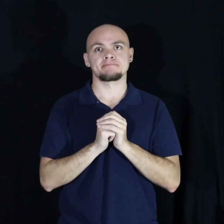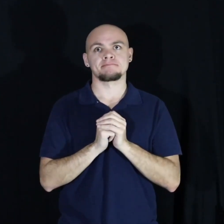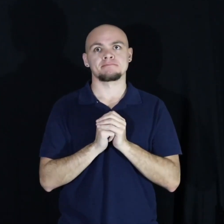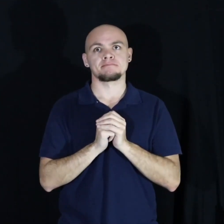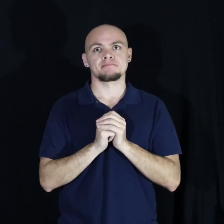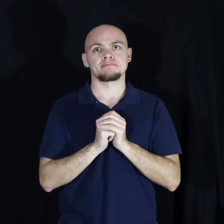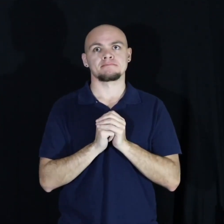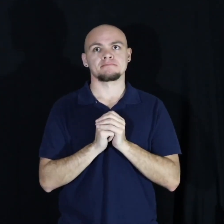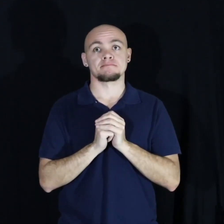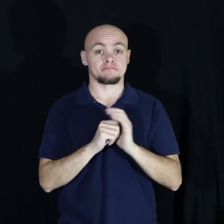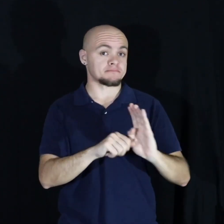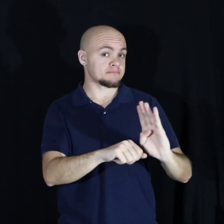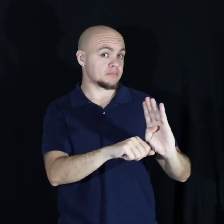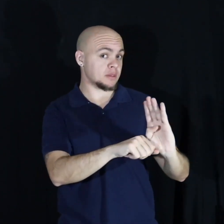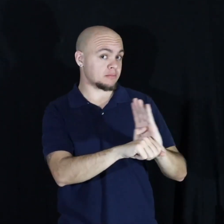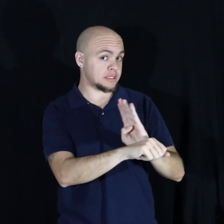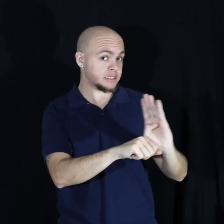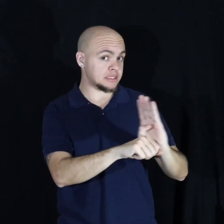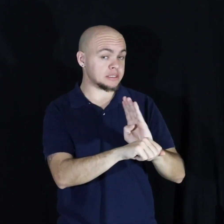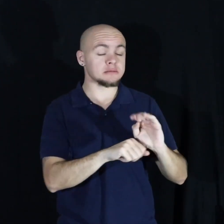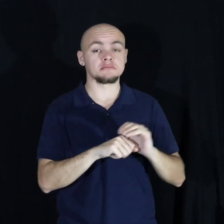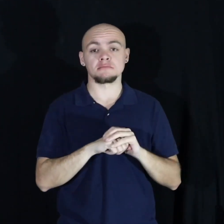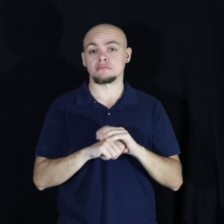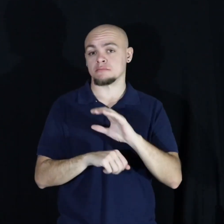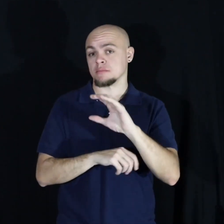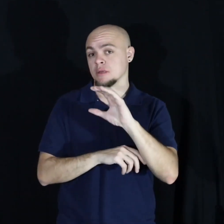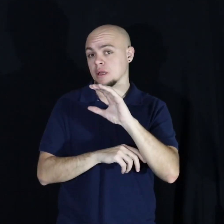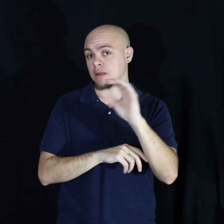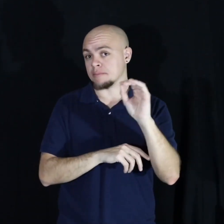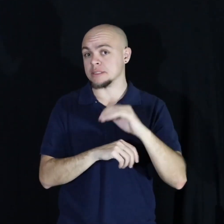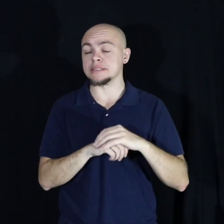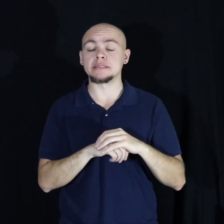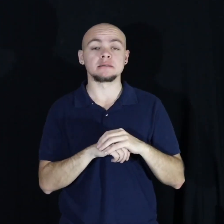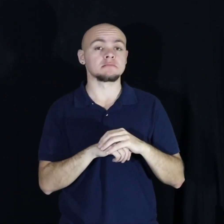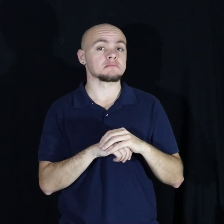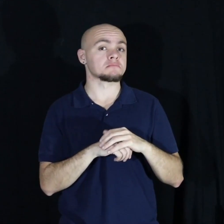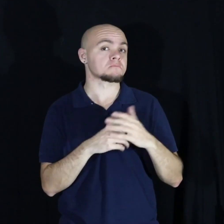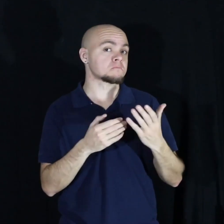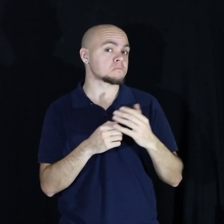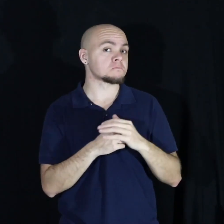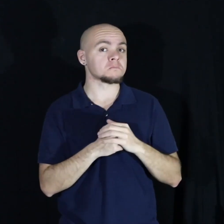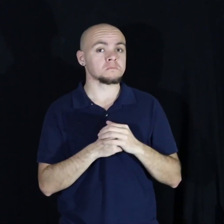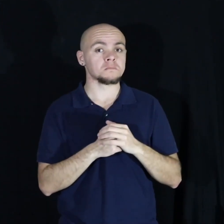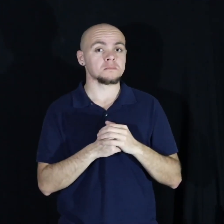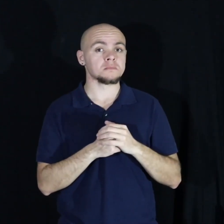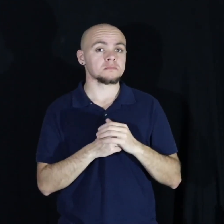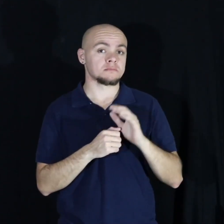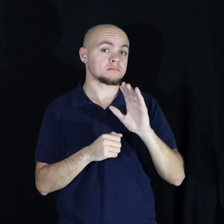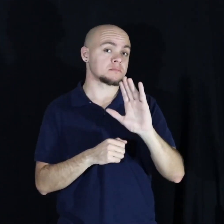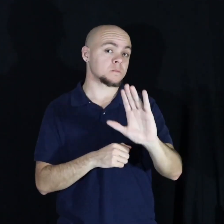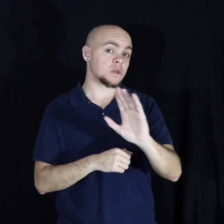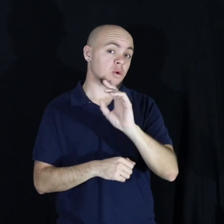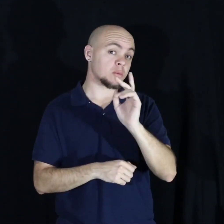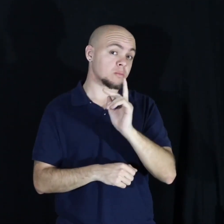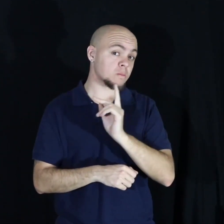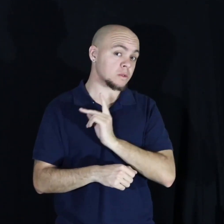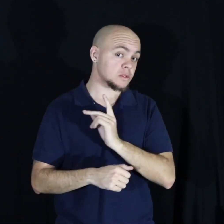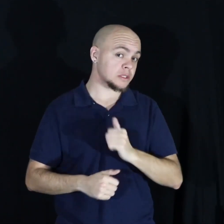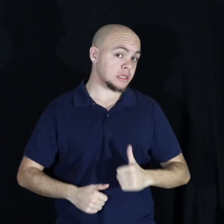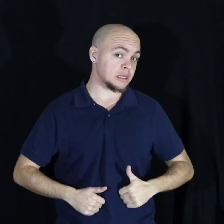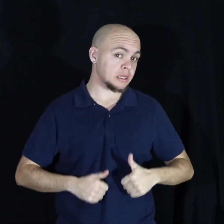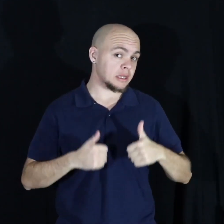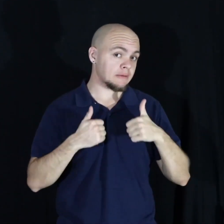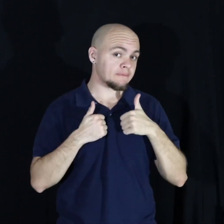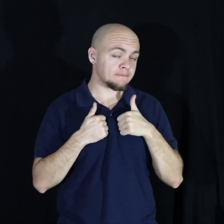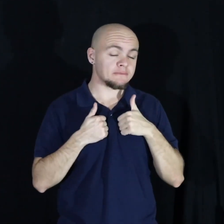in a business or a company, or frankly, in your personal life, you